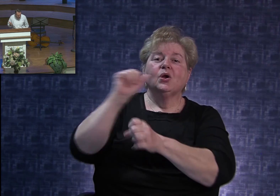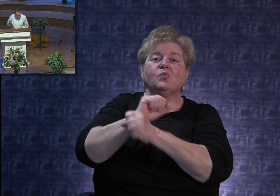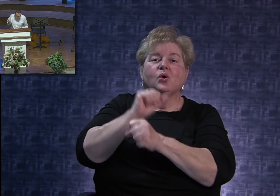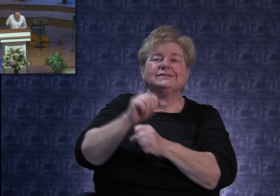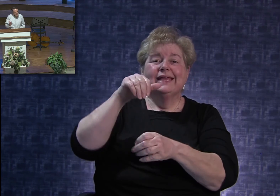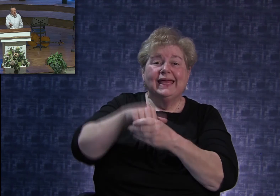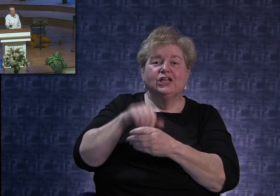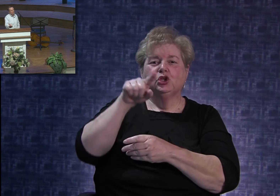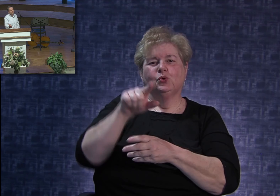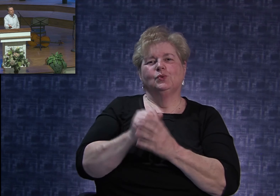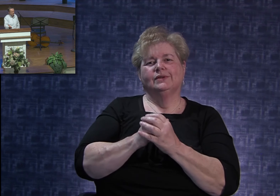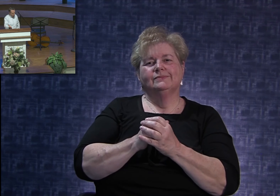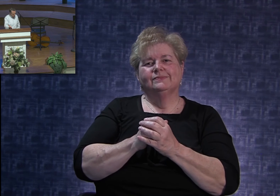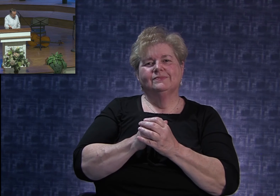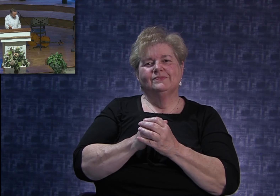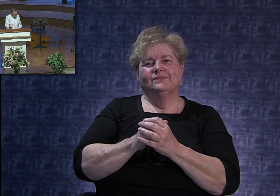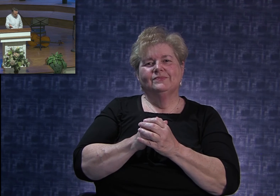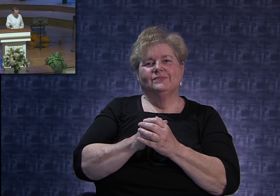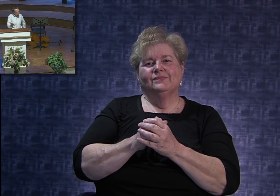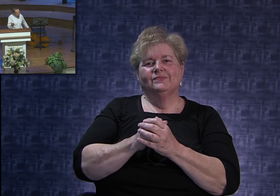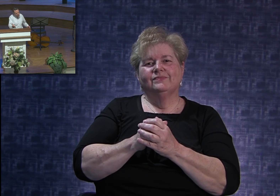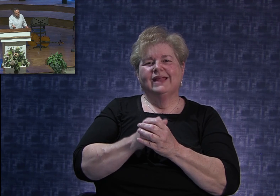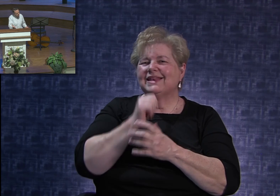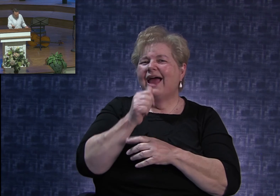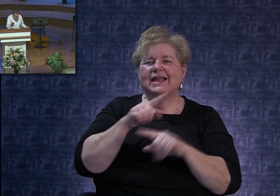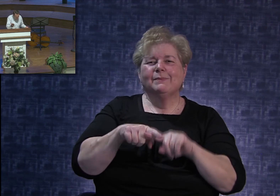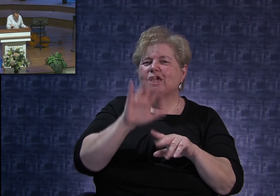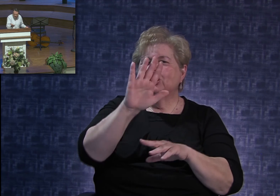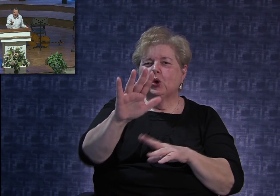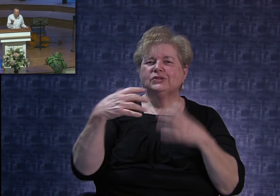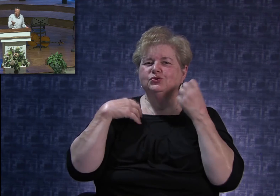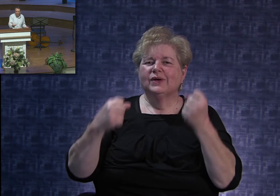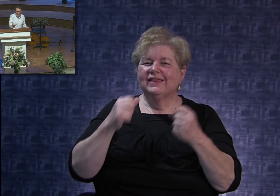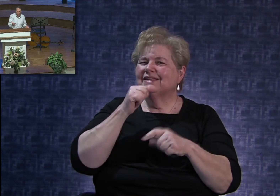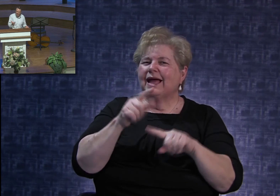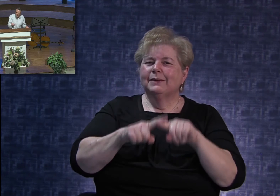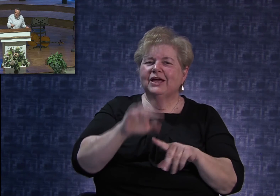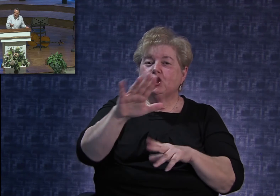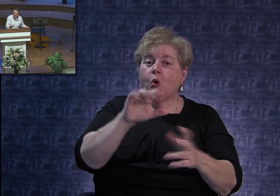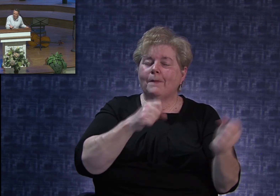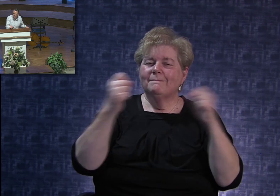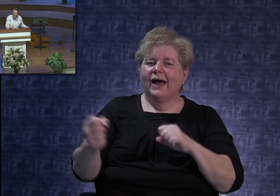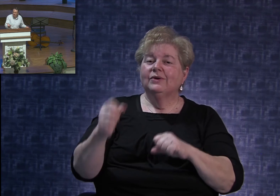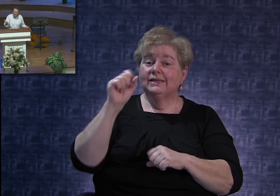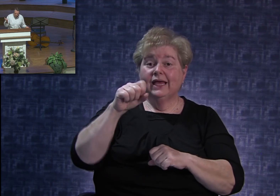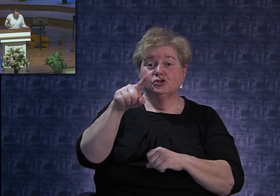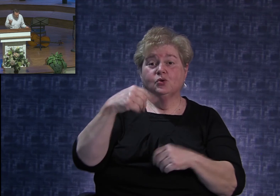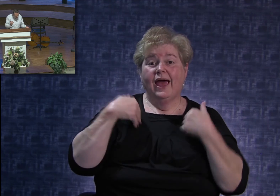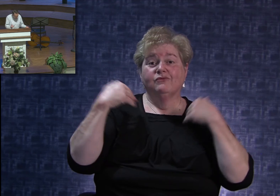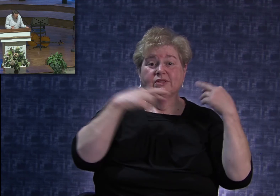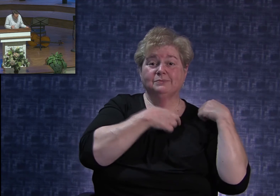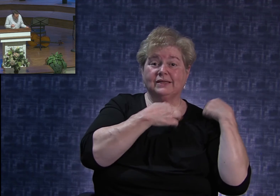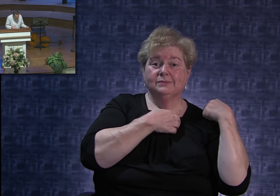works in you. It's not in your own strength. It's not in your own power. Yes, you have responsibility, but